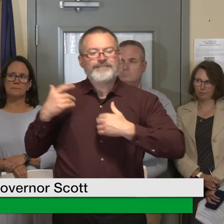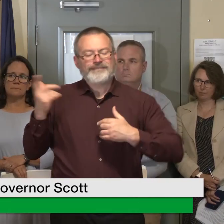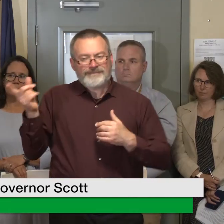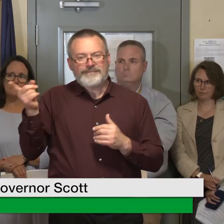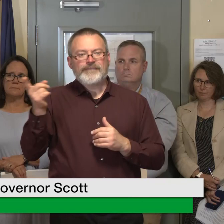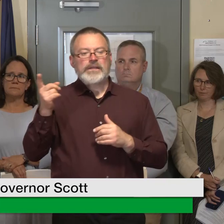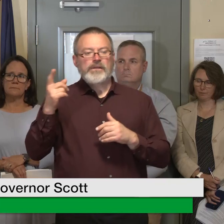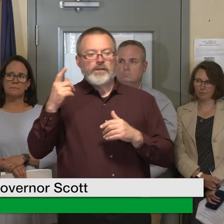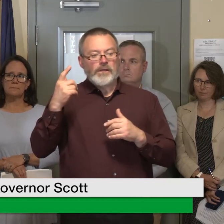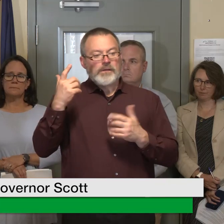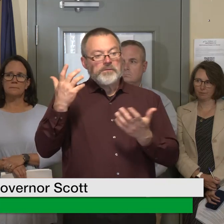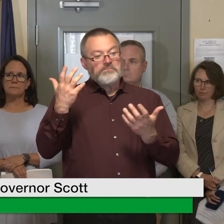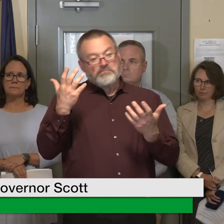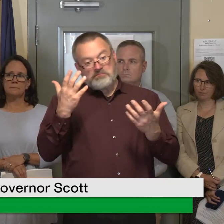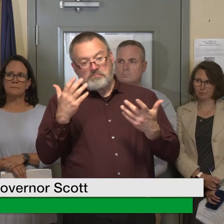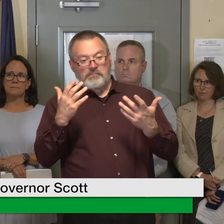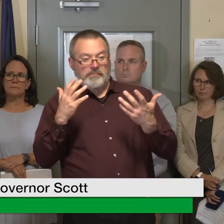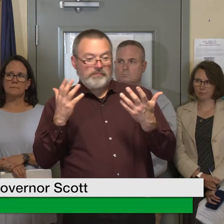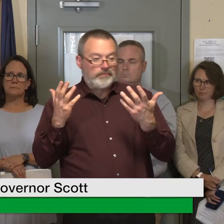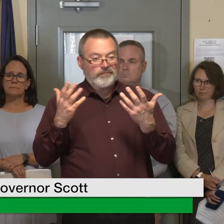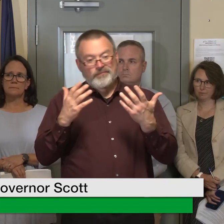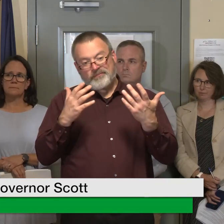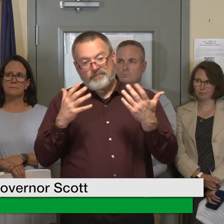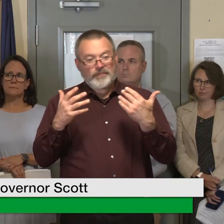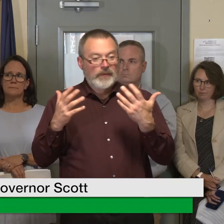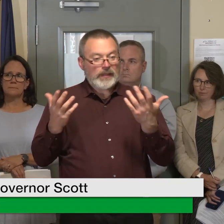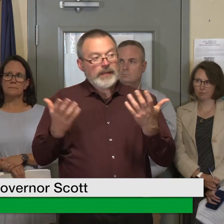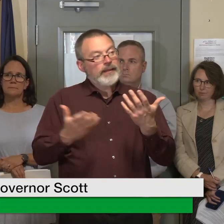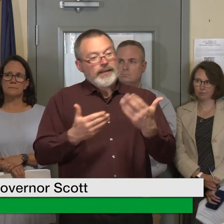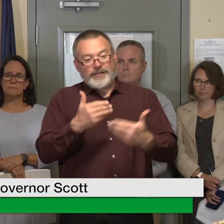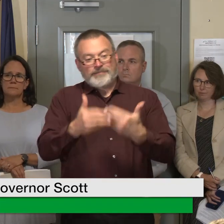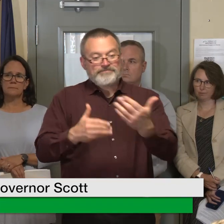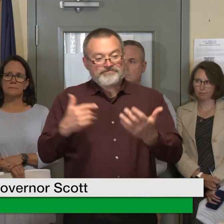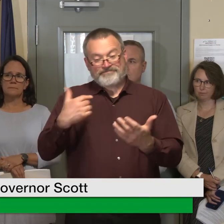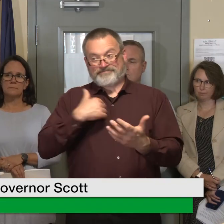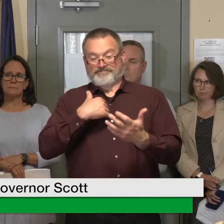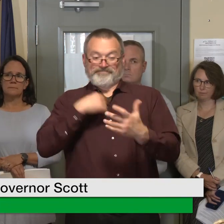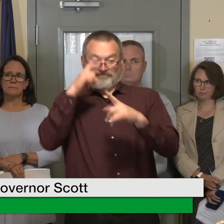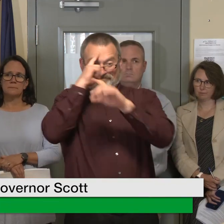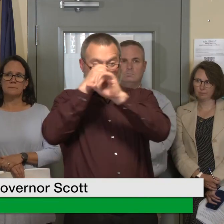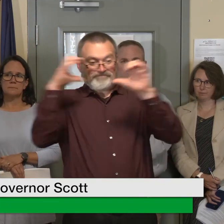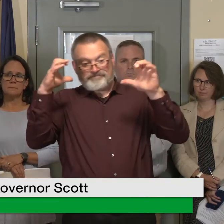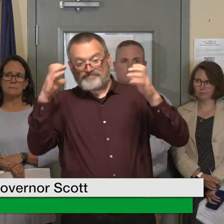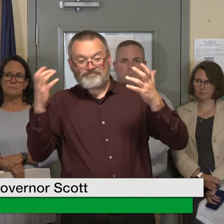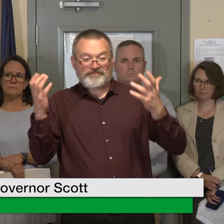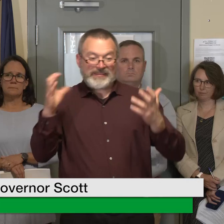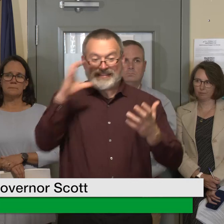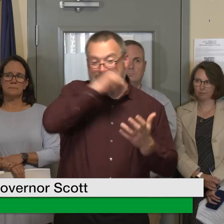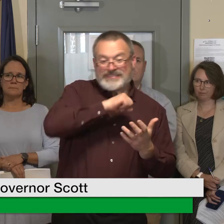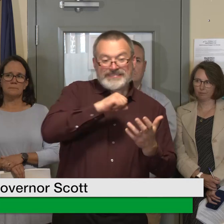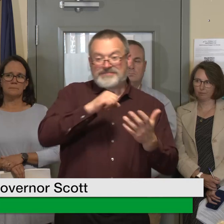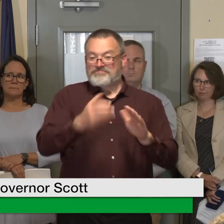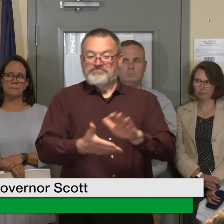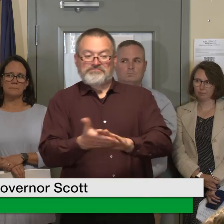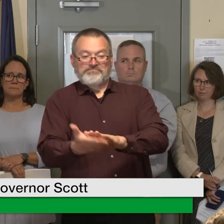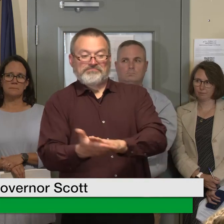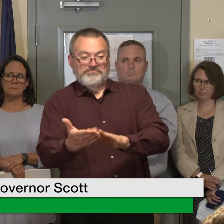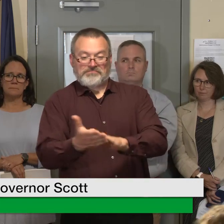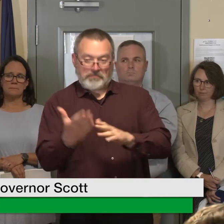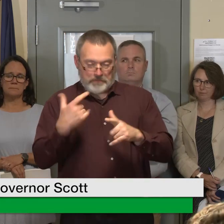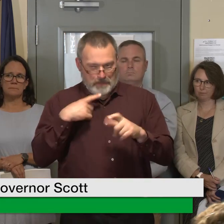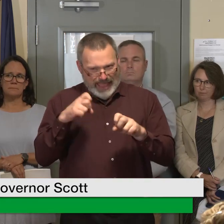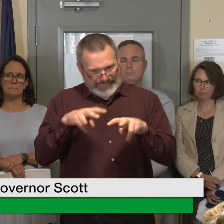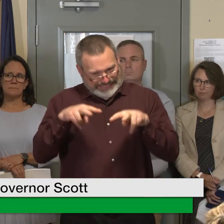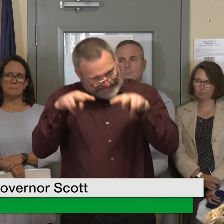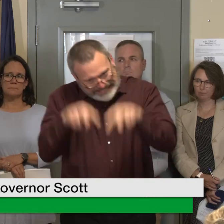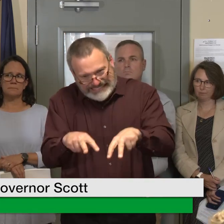that continues. I would assume the recommendation will be to continue to tighten that so that we